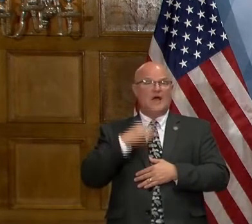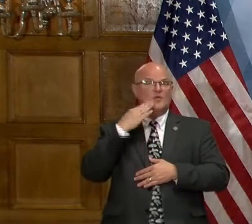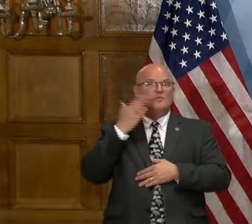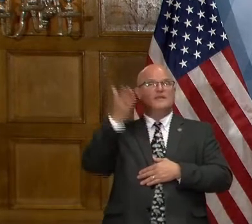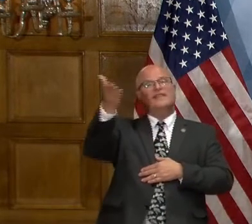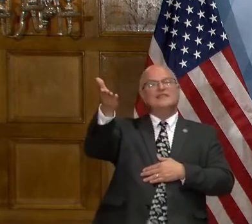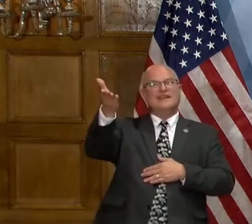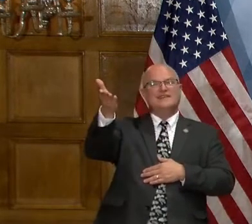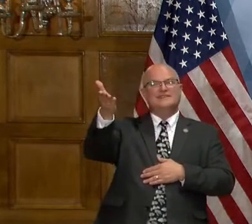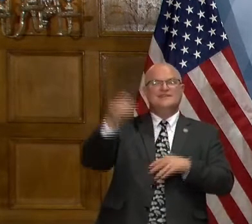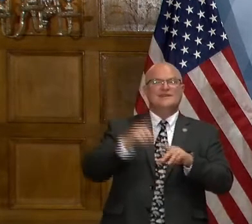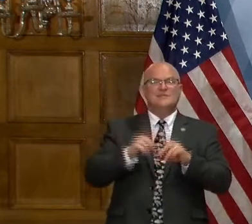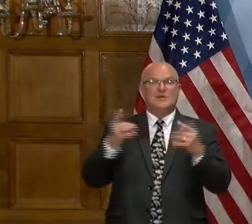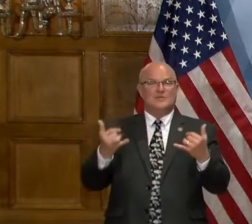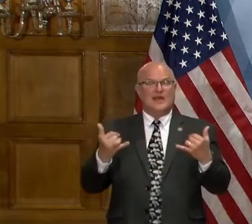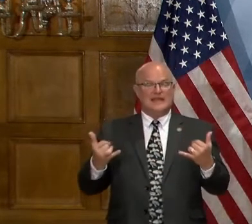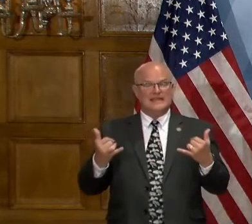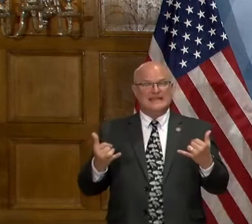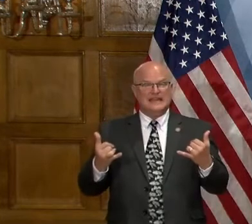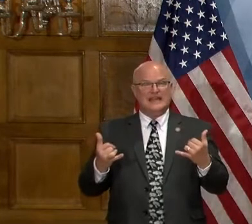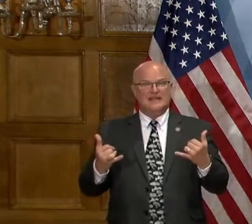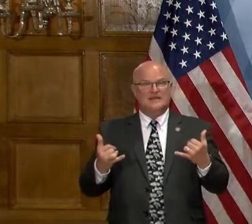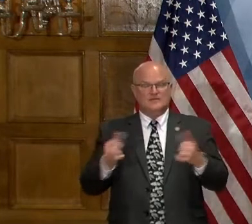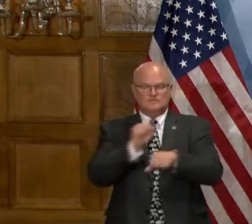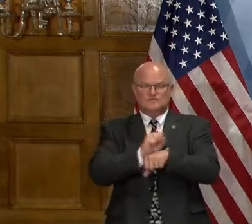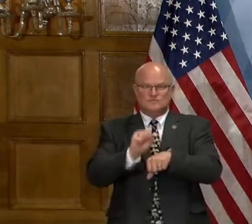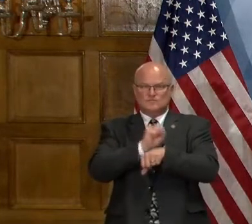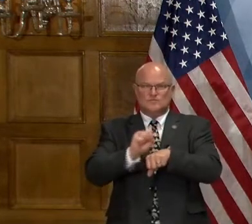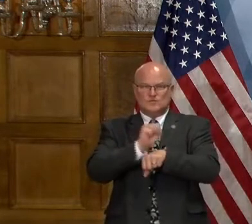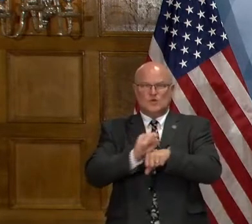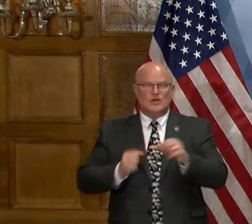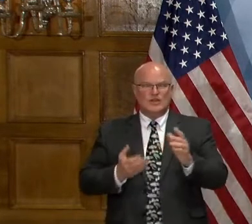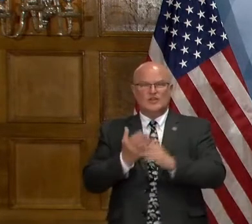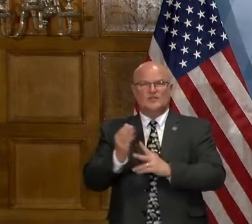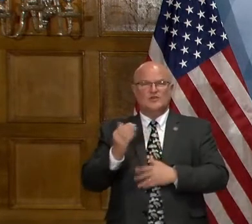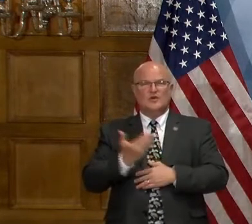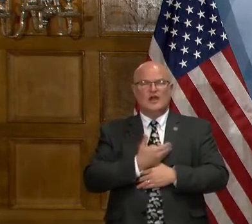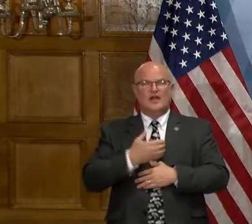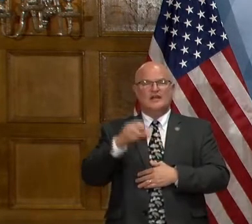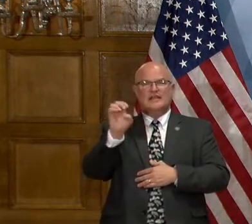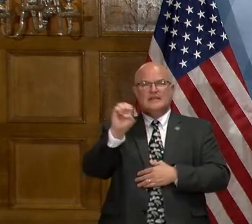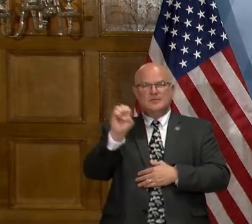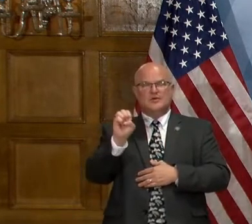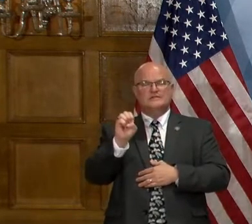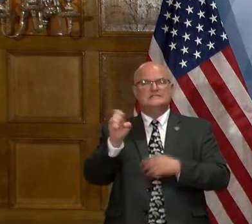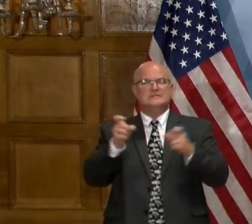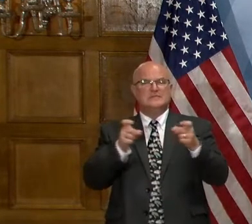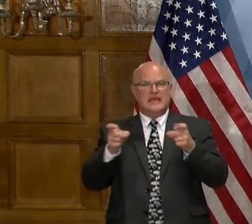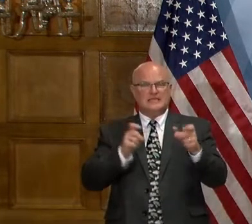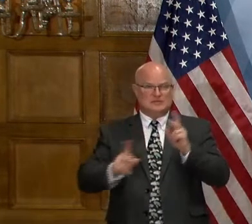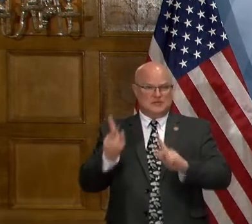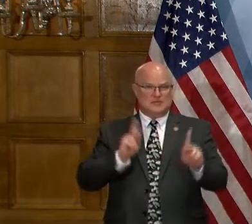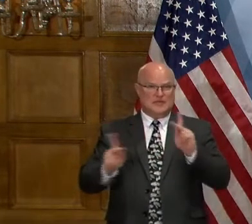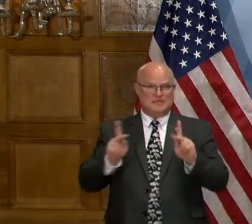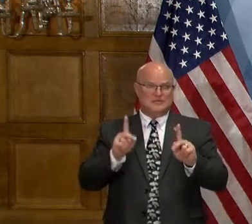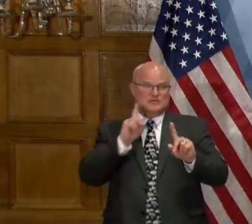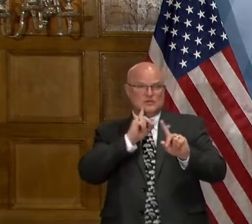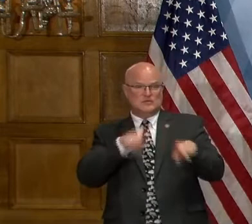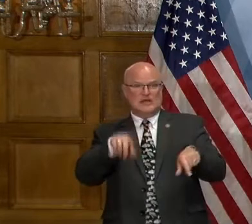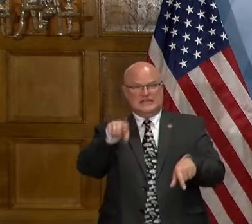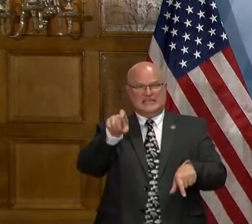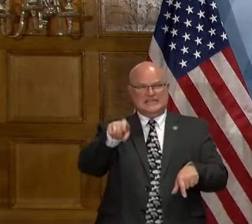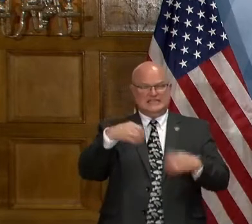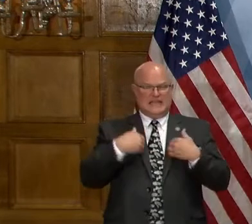there. But right now we're working hard through our emergency management to be responsive of any needs that they